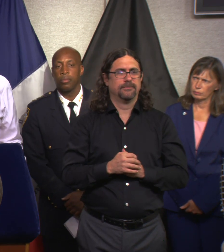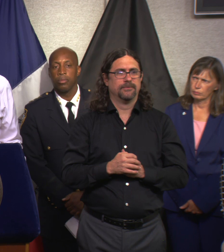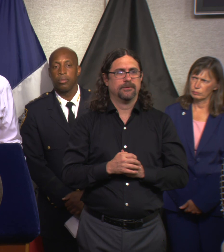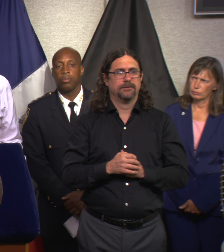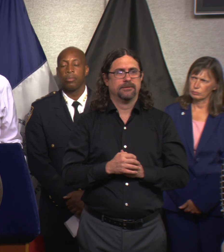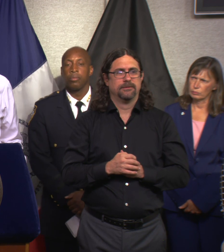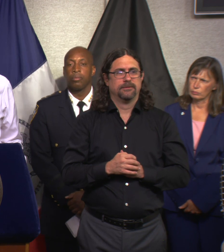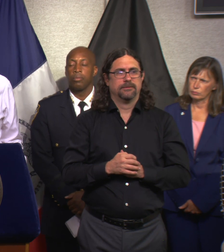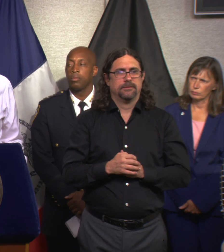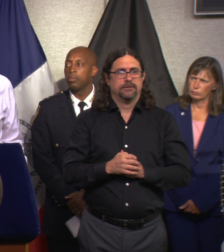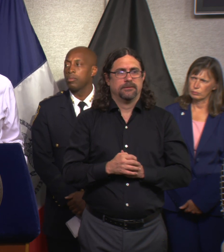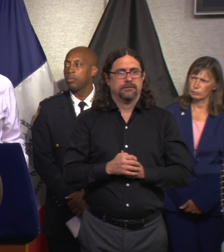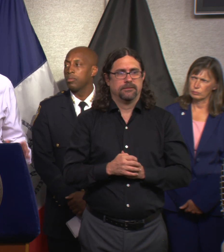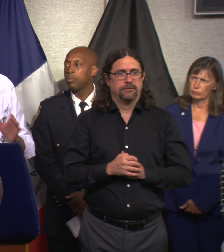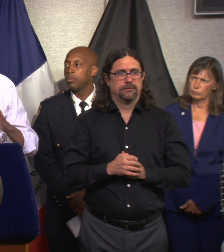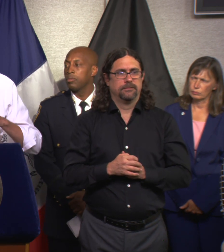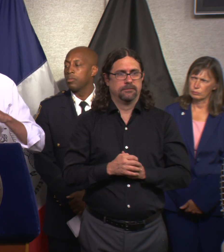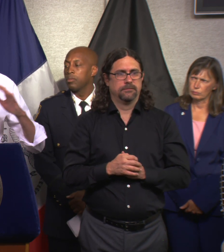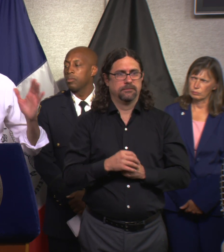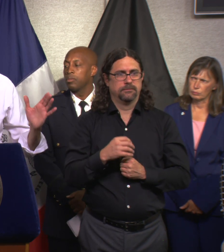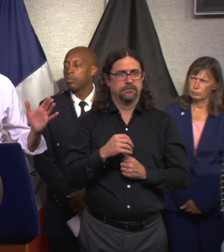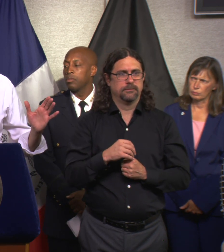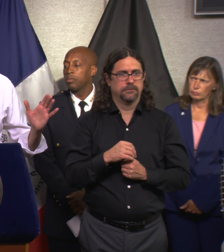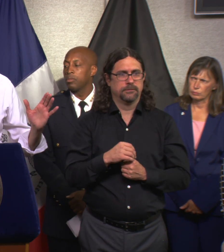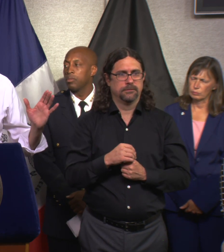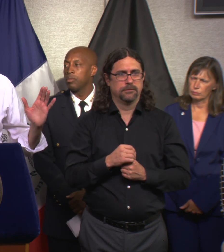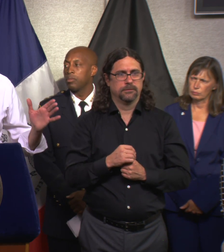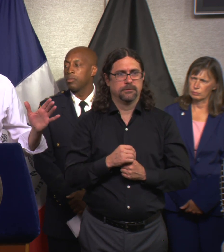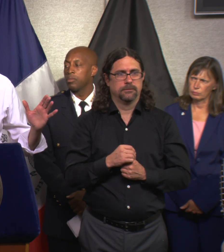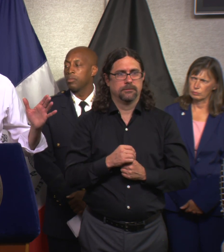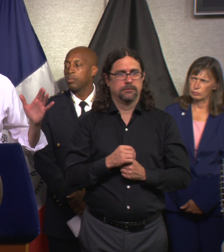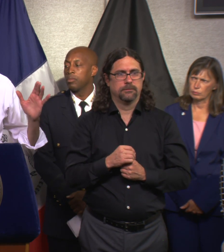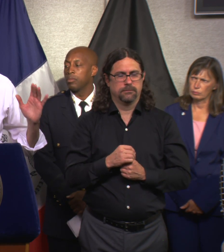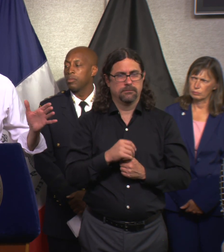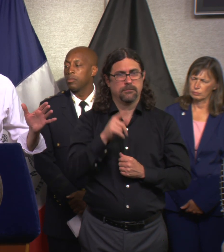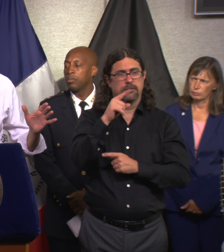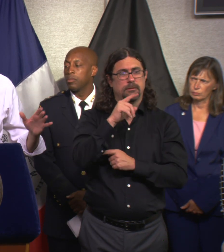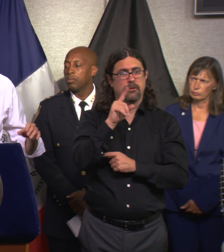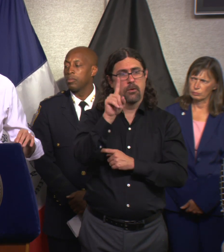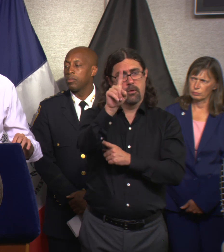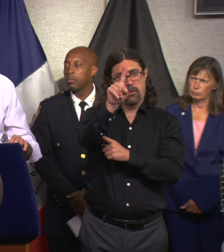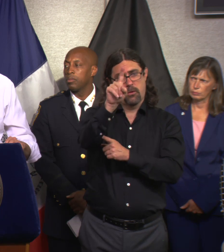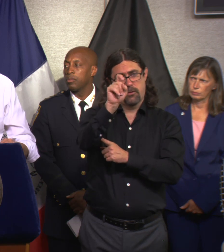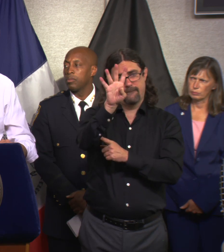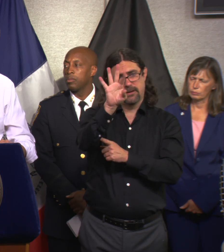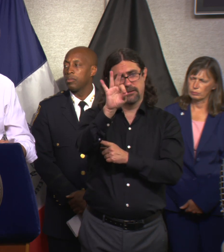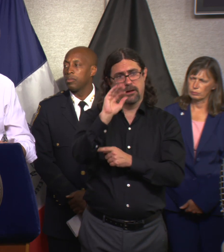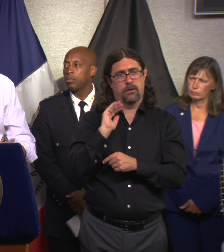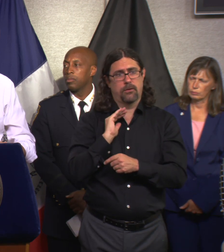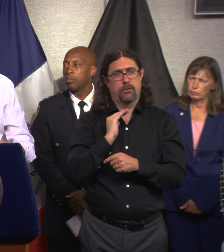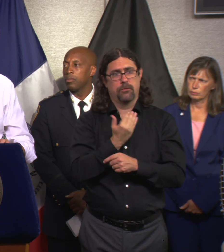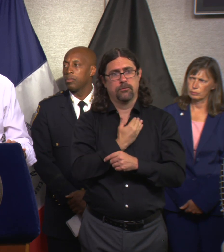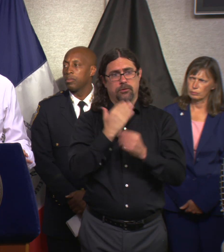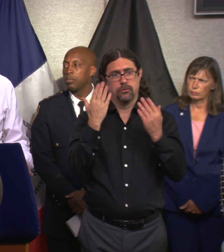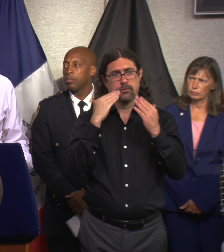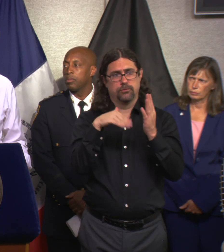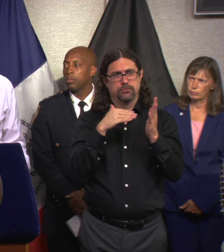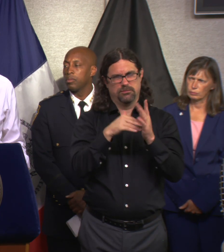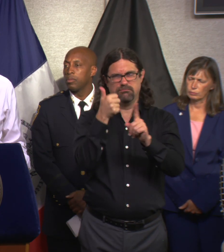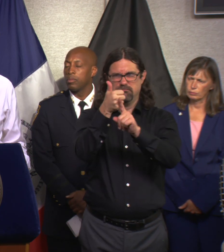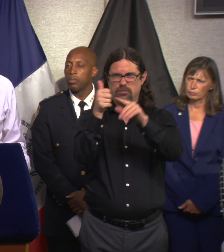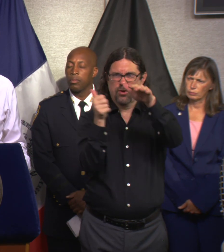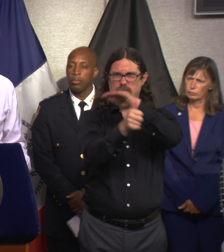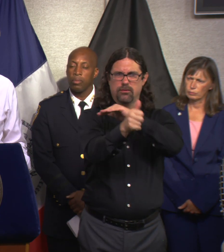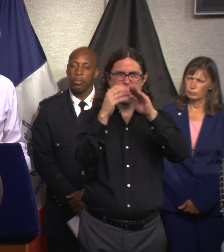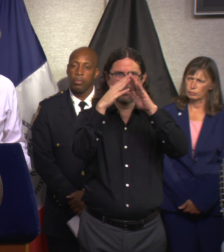cooling centers in the Housing Authority. I want to remind everyone, overall, we have over 500 city cooling centers. The Housing Authority centers